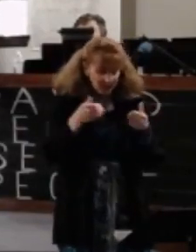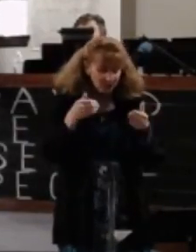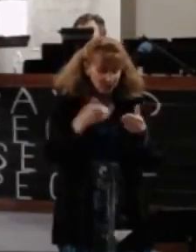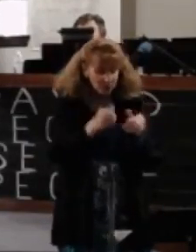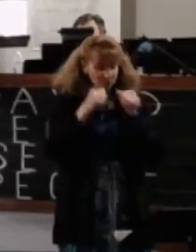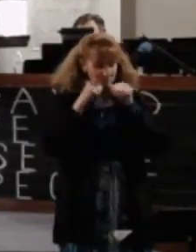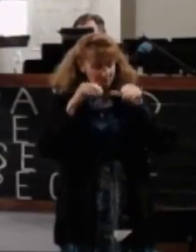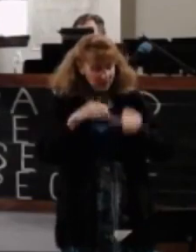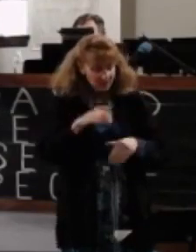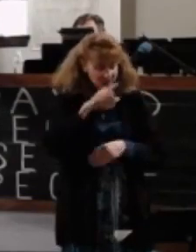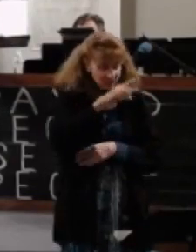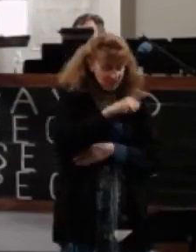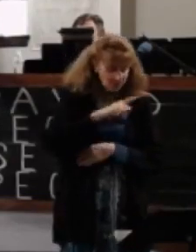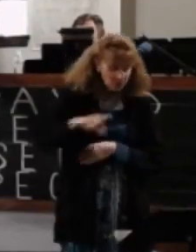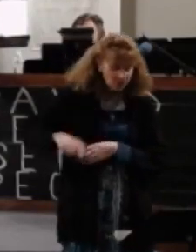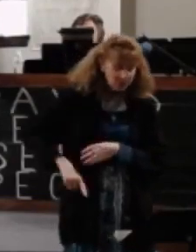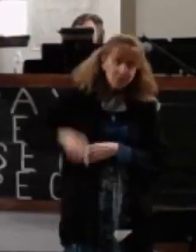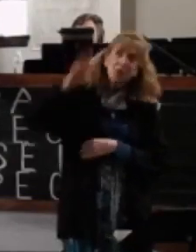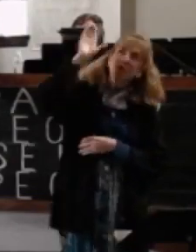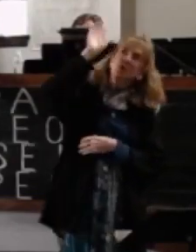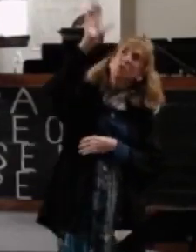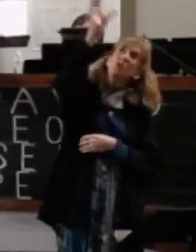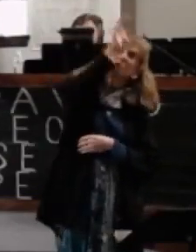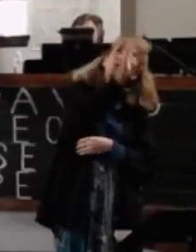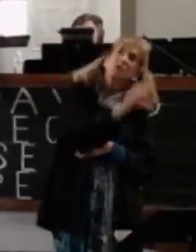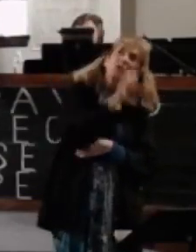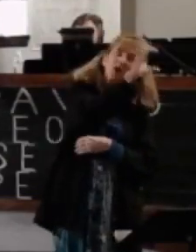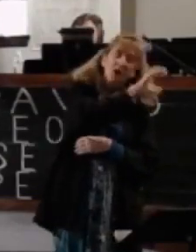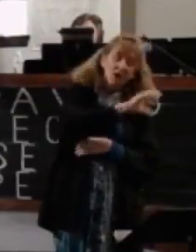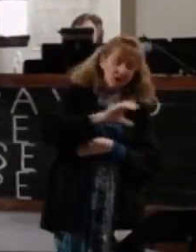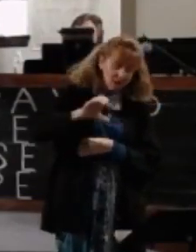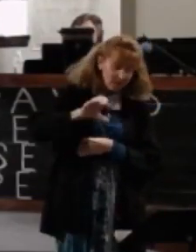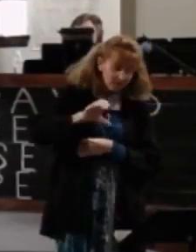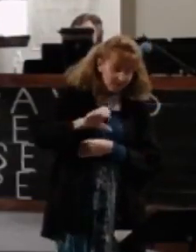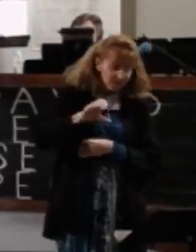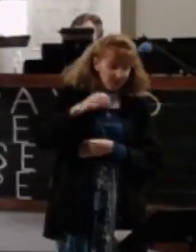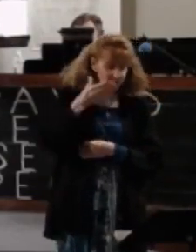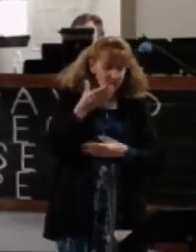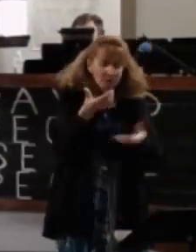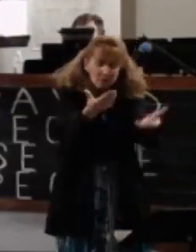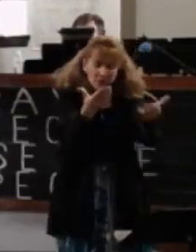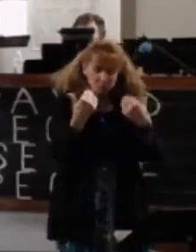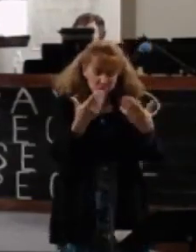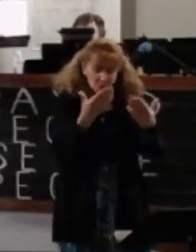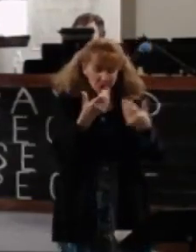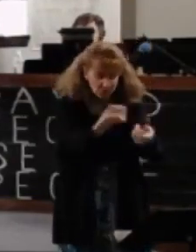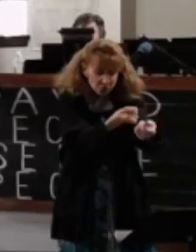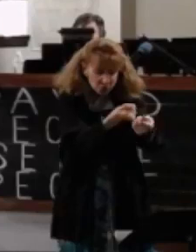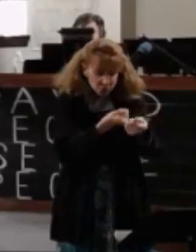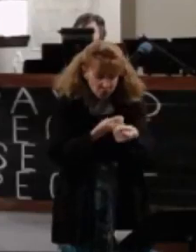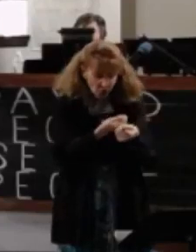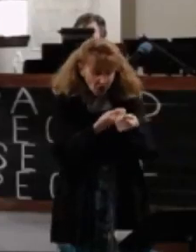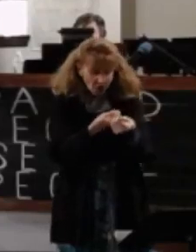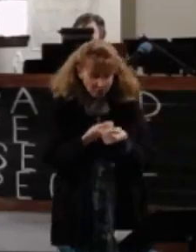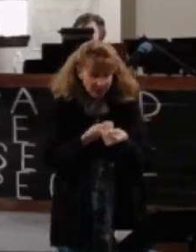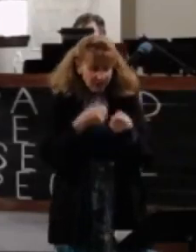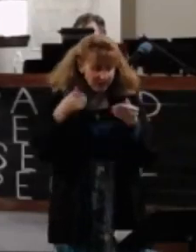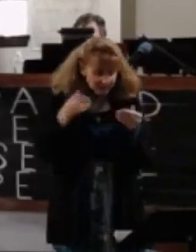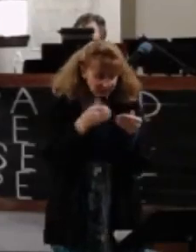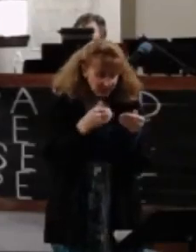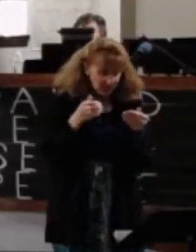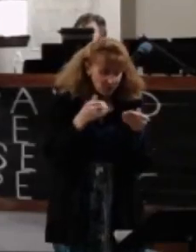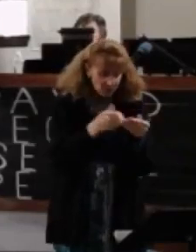blessed Lord, to the cross where thou hast died. Draw me nearer,